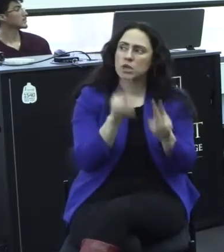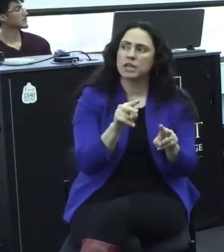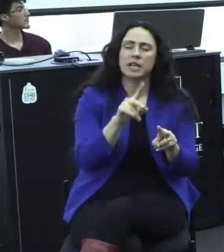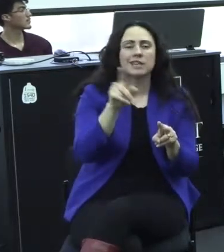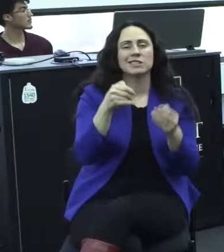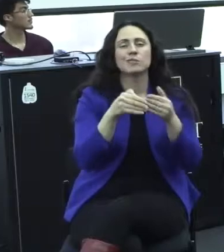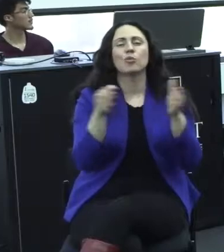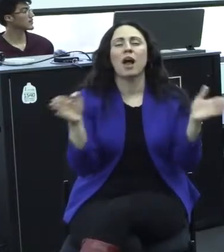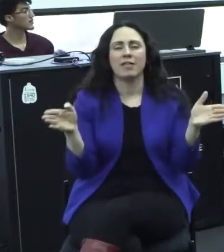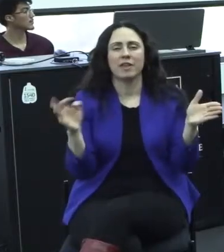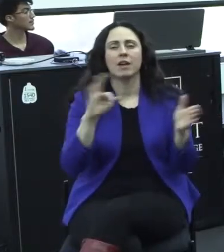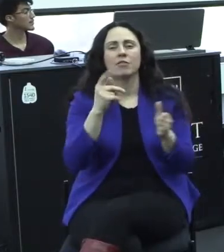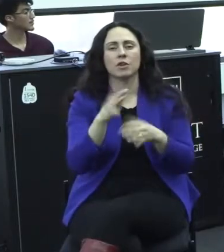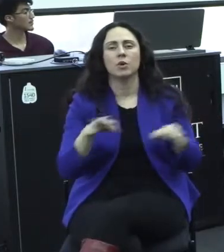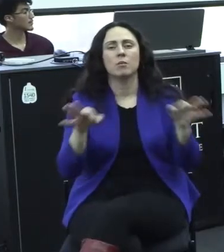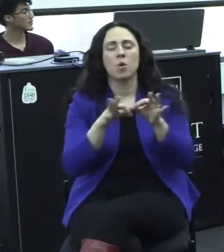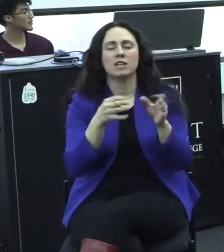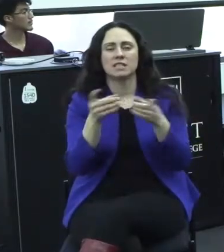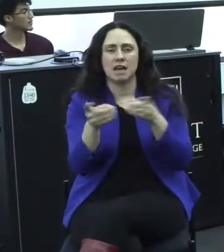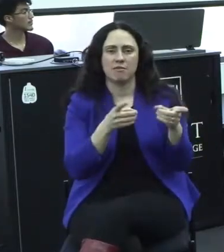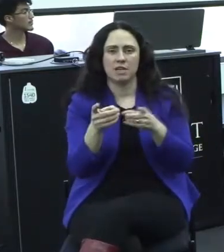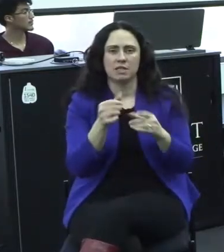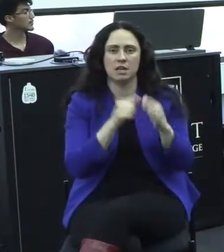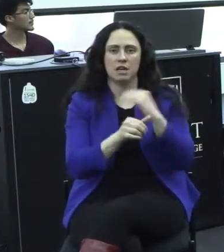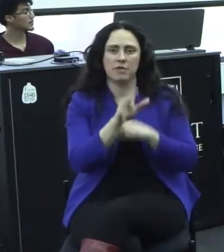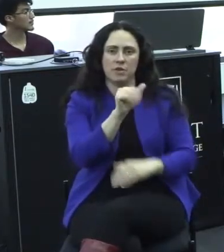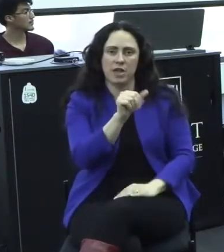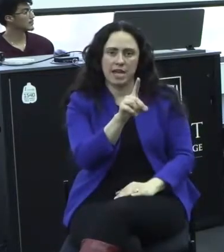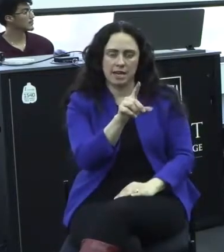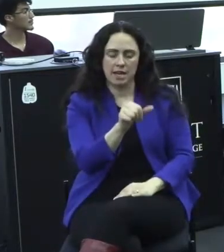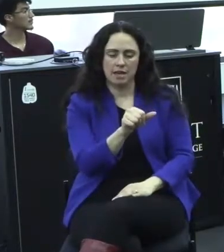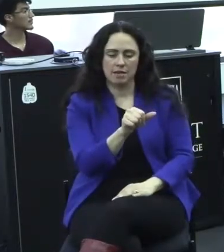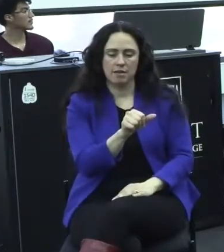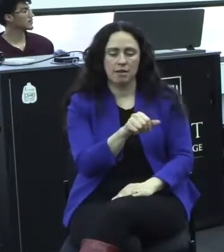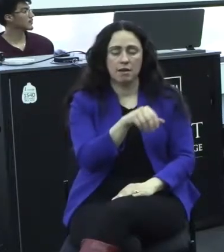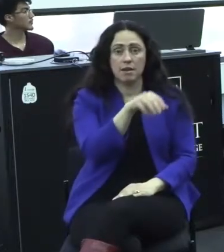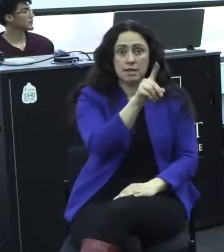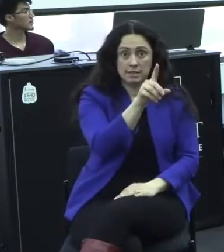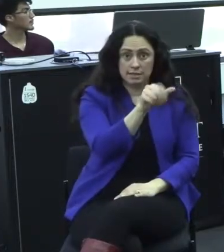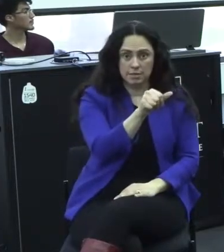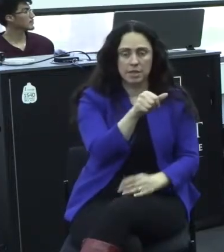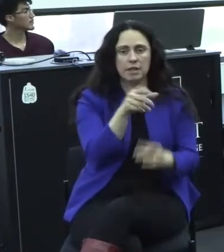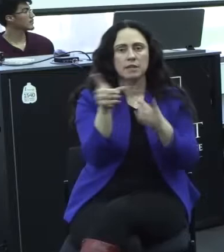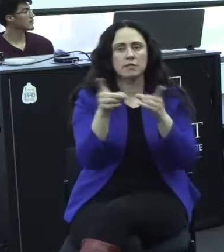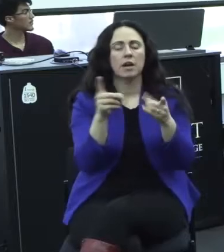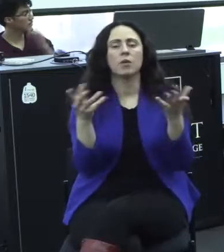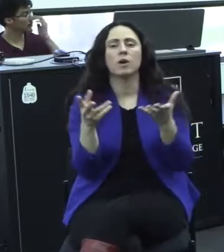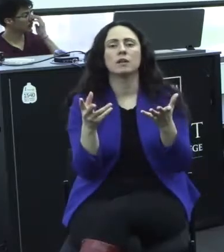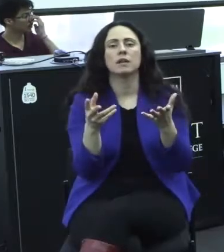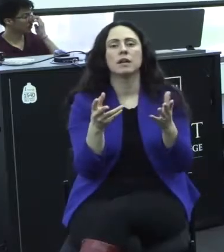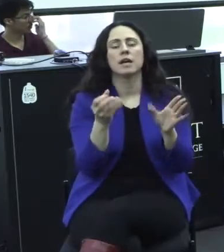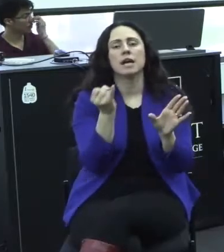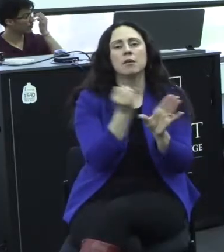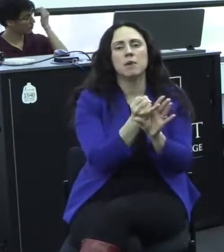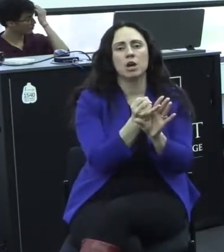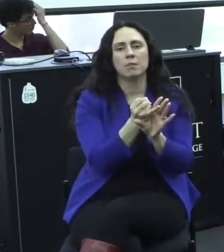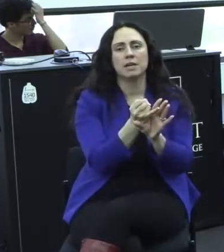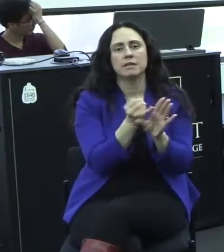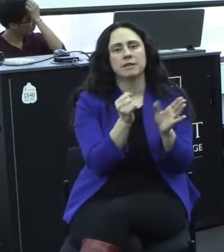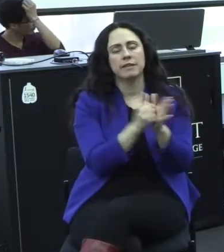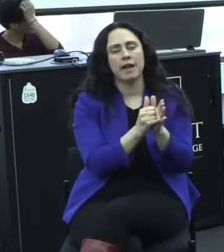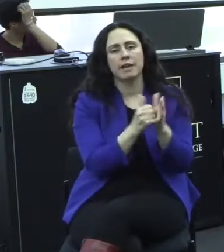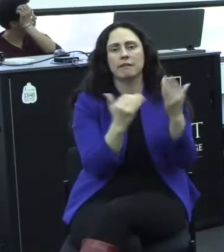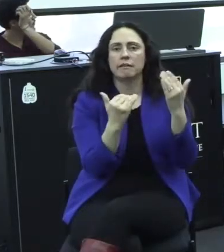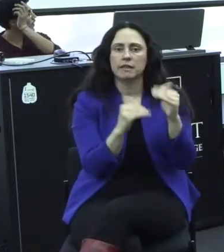just broadly, a couple important definitions under the ADA. Disability is defined as an impairment that substantially